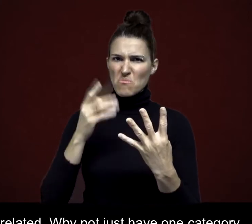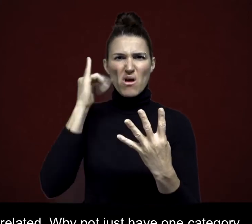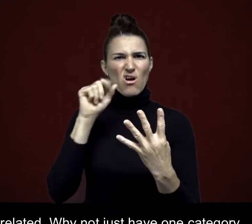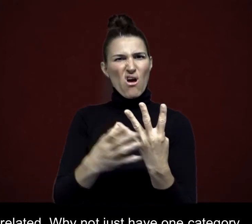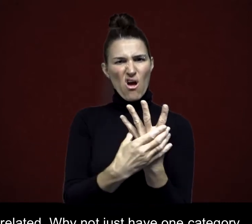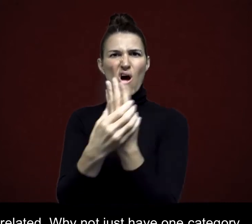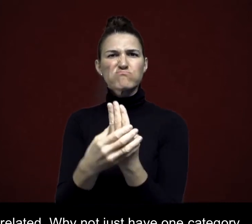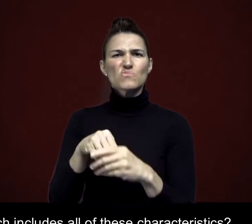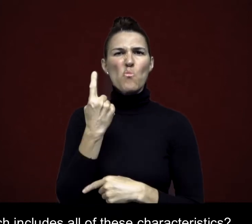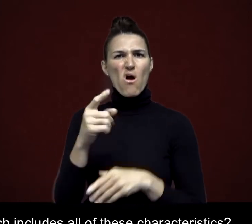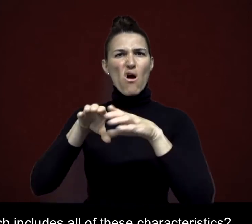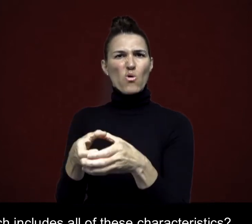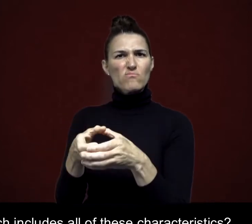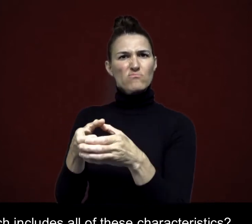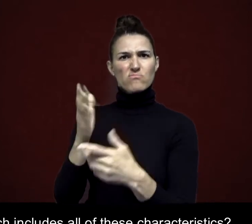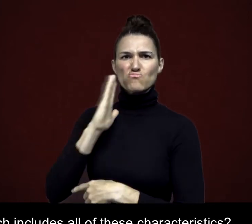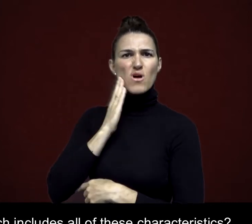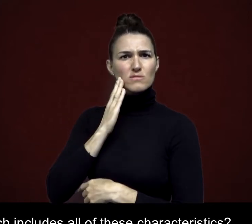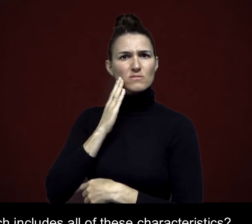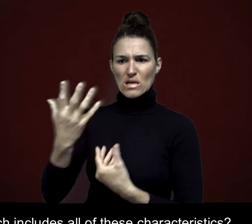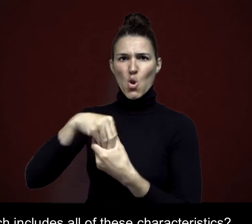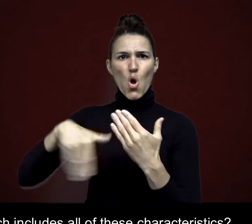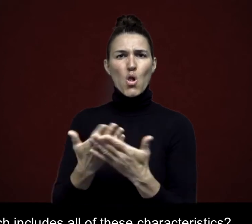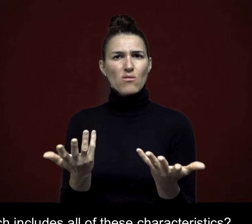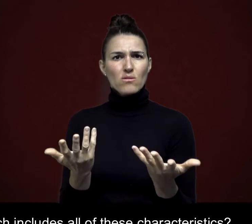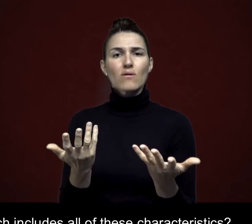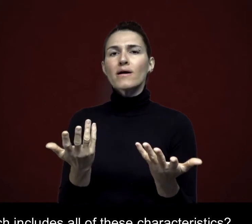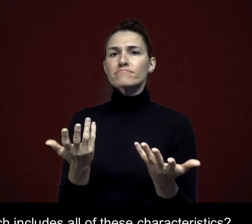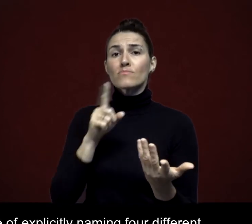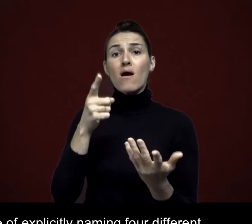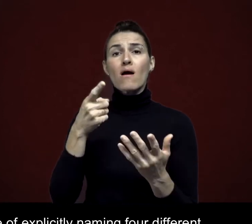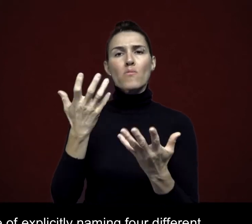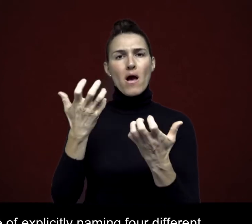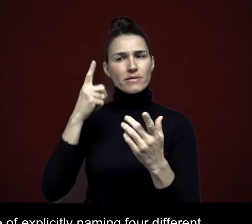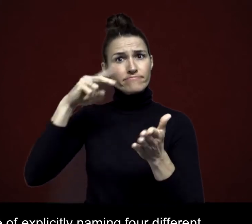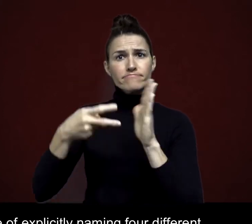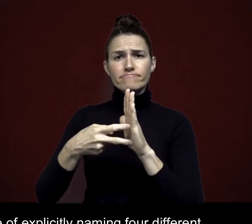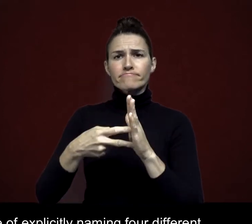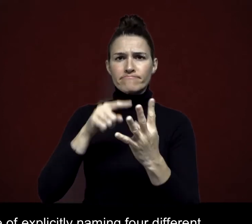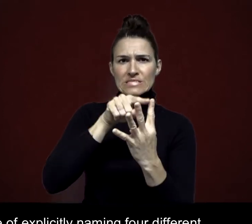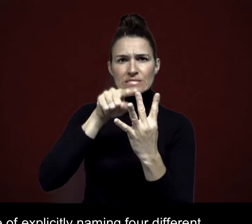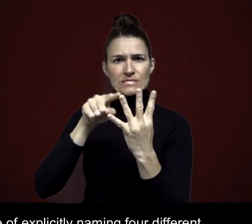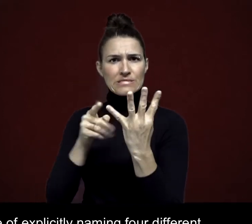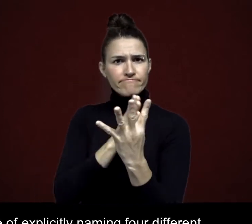one category of race which includes all of these characteristics? The purpose of explicitly naming 4